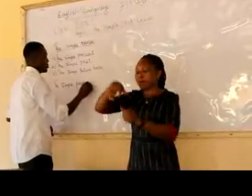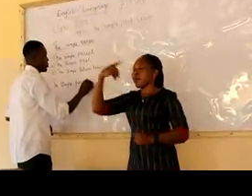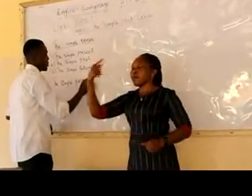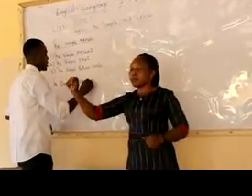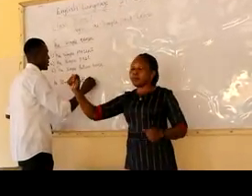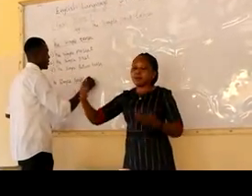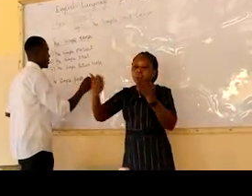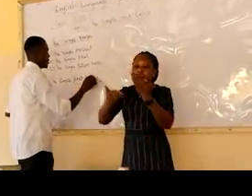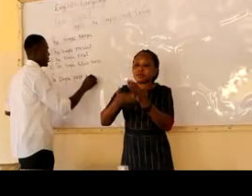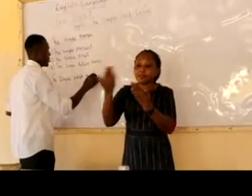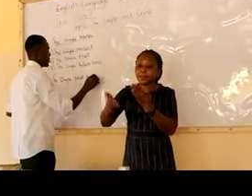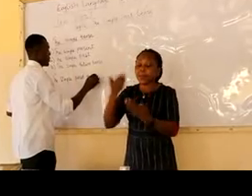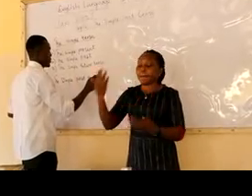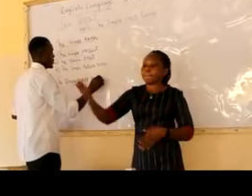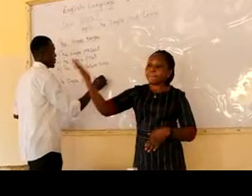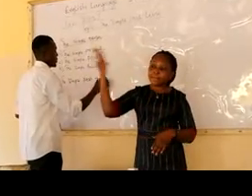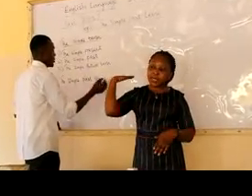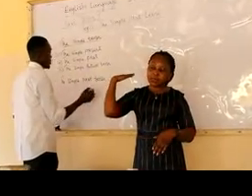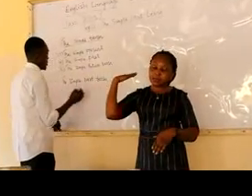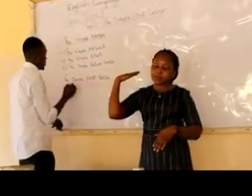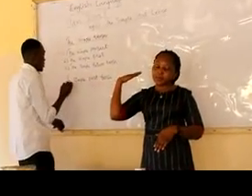The simple past tense.